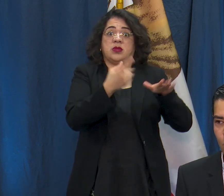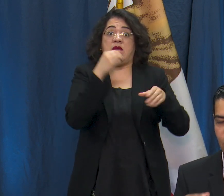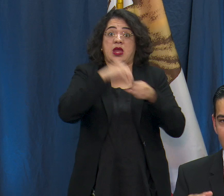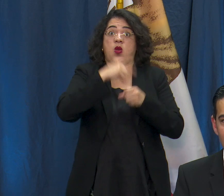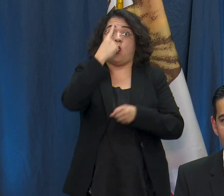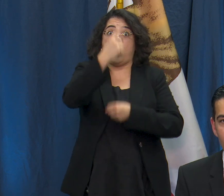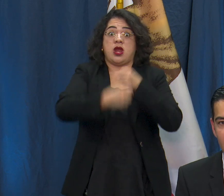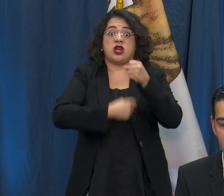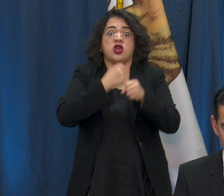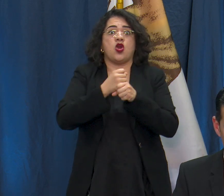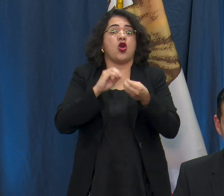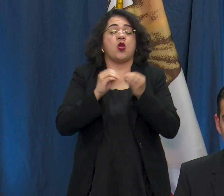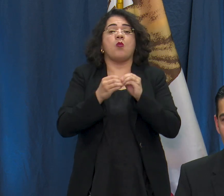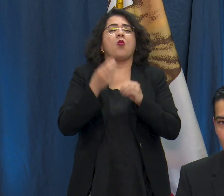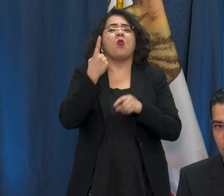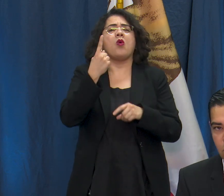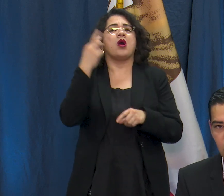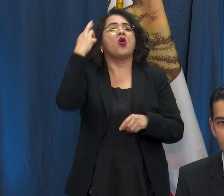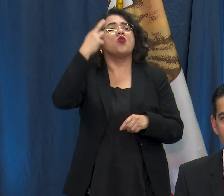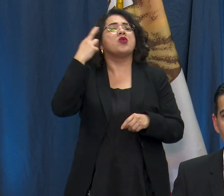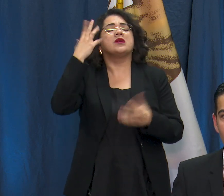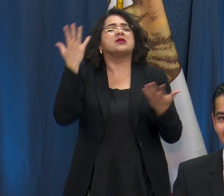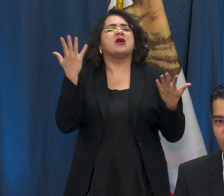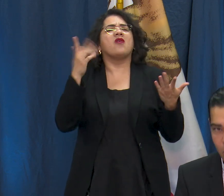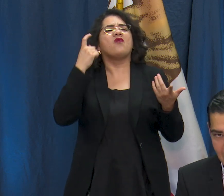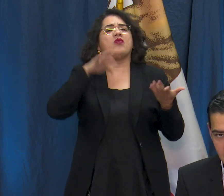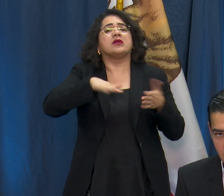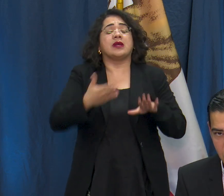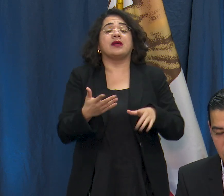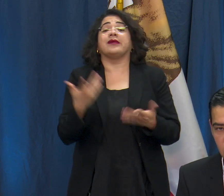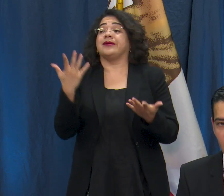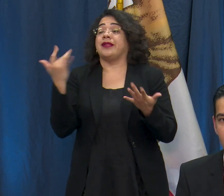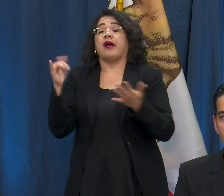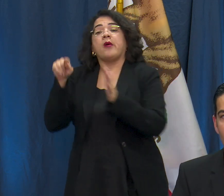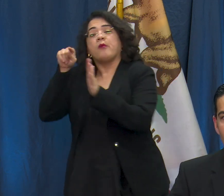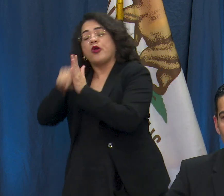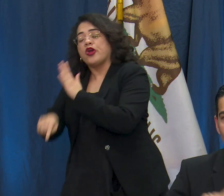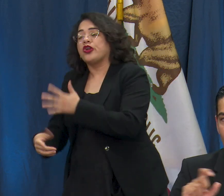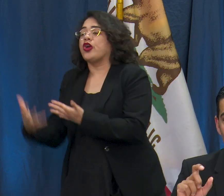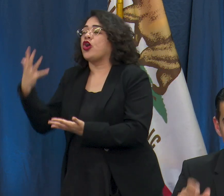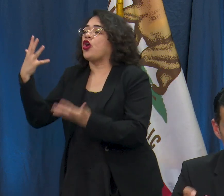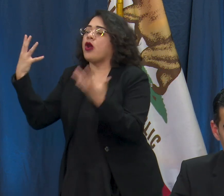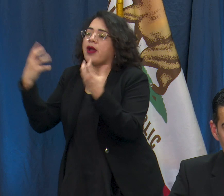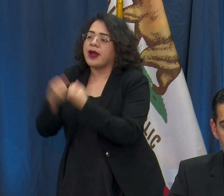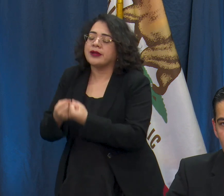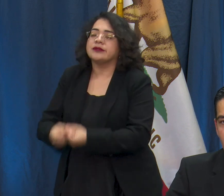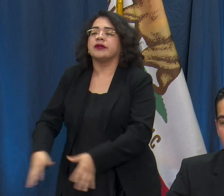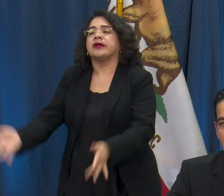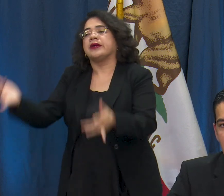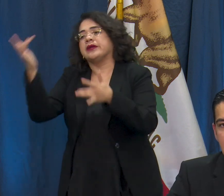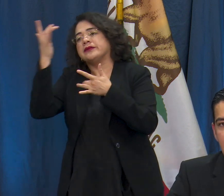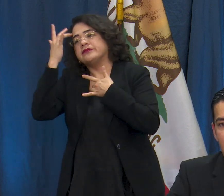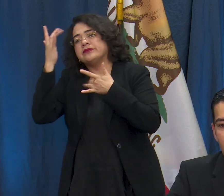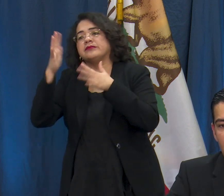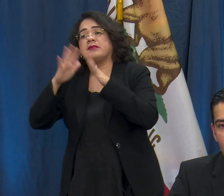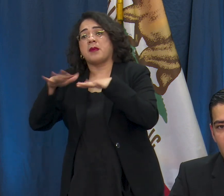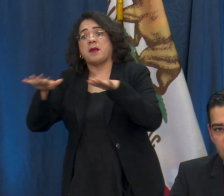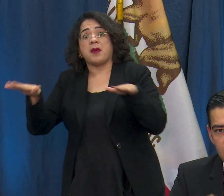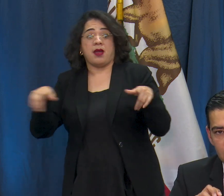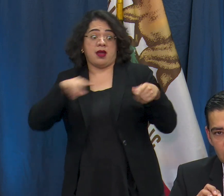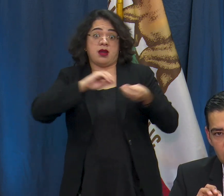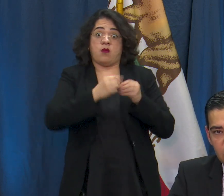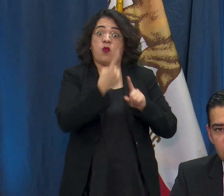year. And we're talking about things like murders, like car accidents. And so we are right there. And